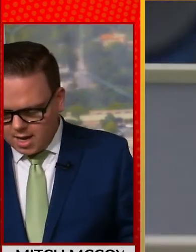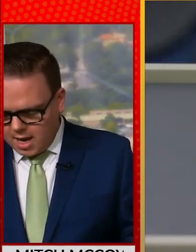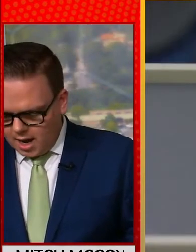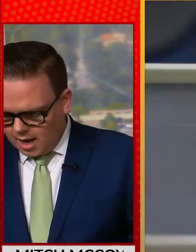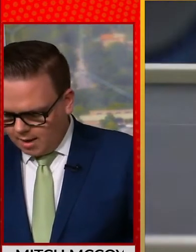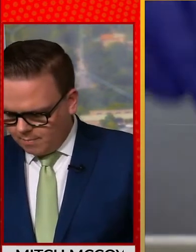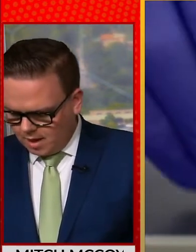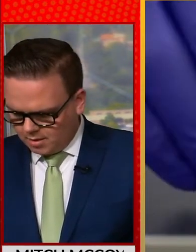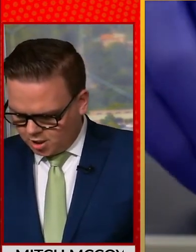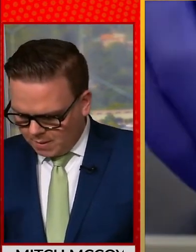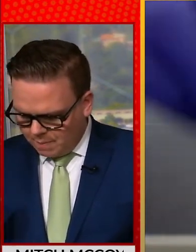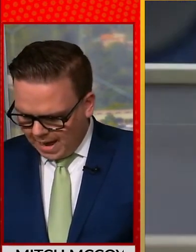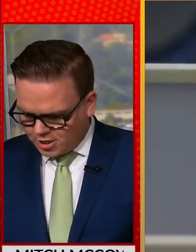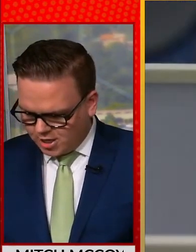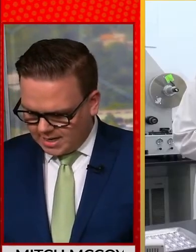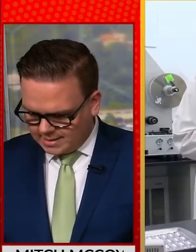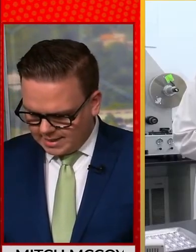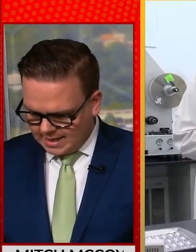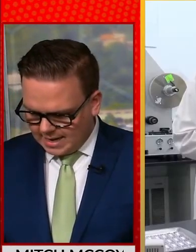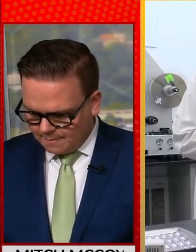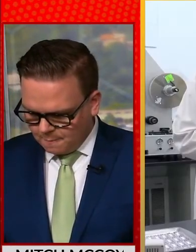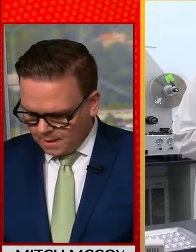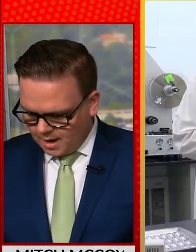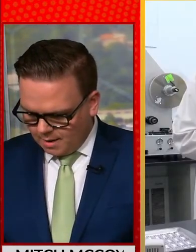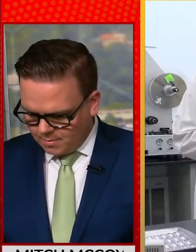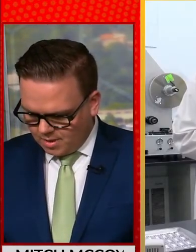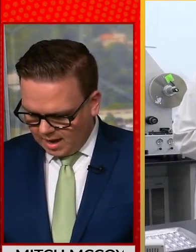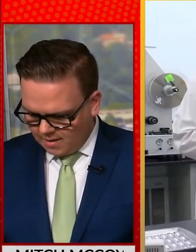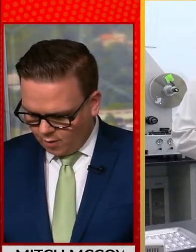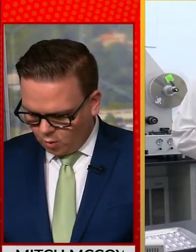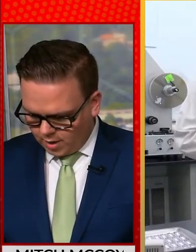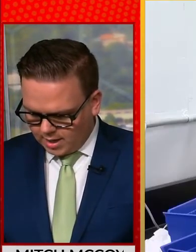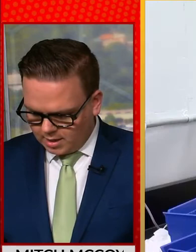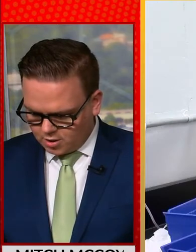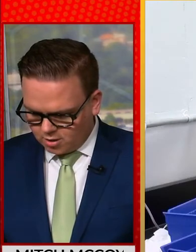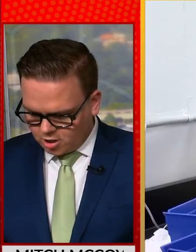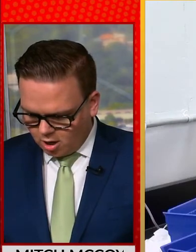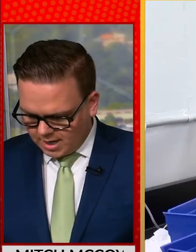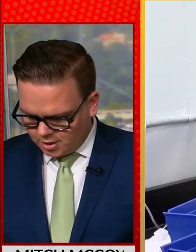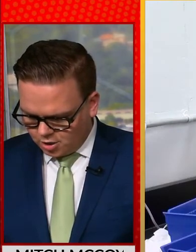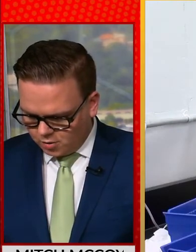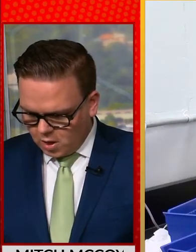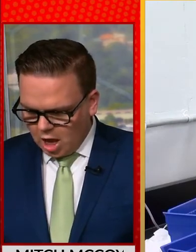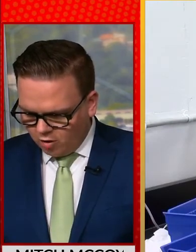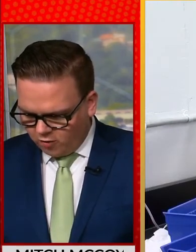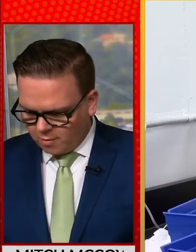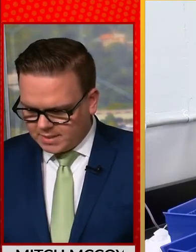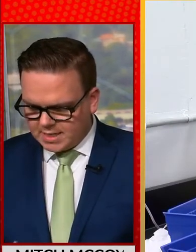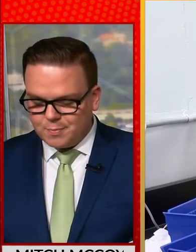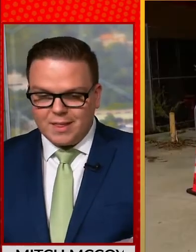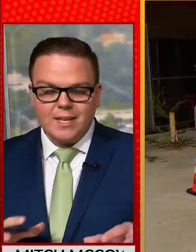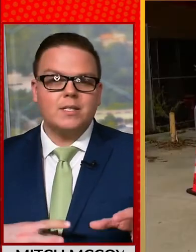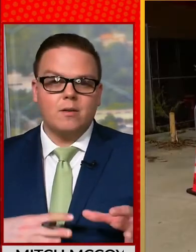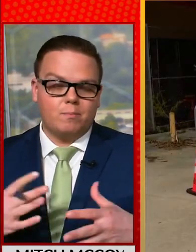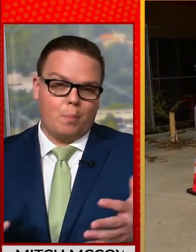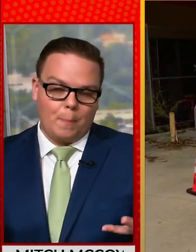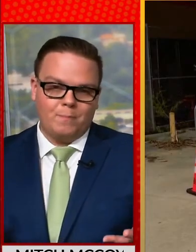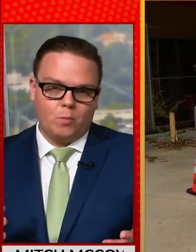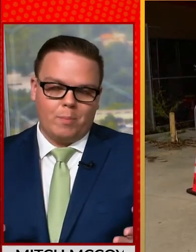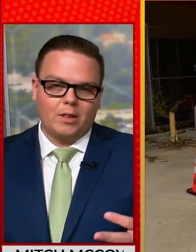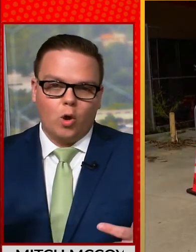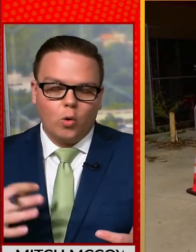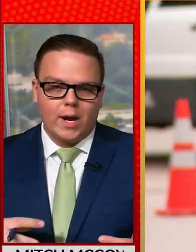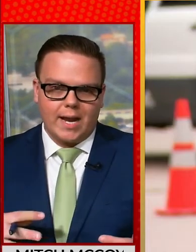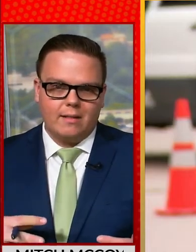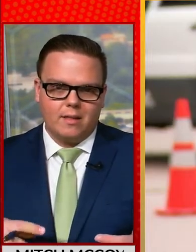should just be patient. He said that they have already started talking to pharmacies, but this,